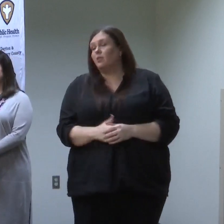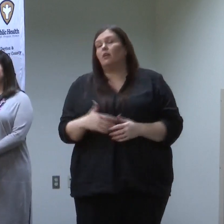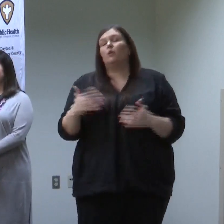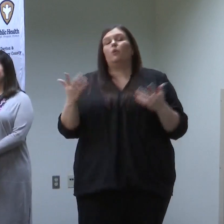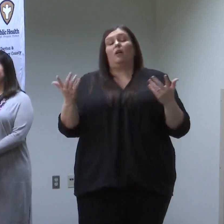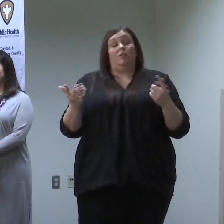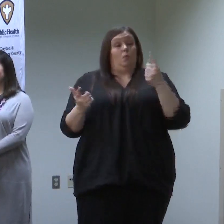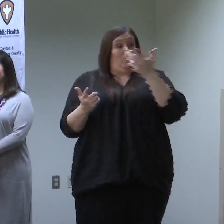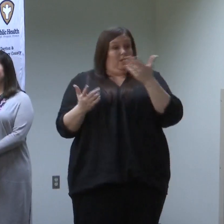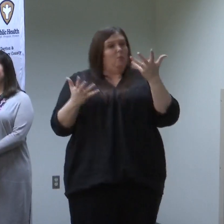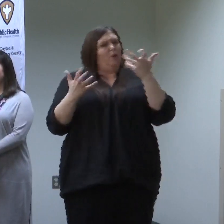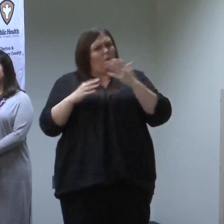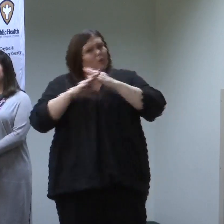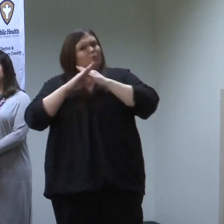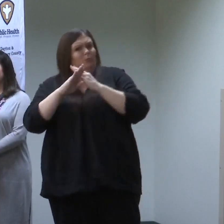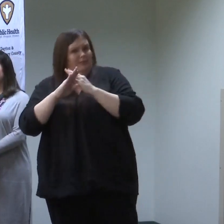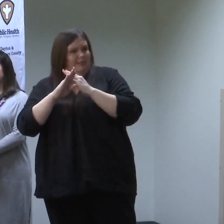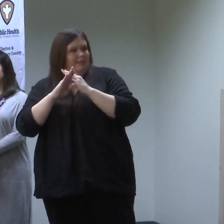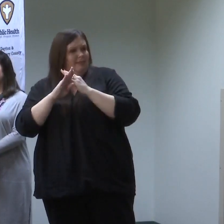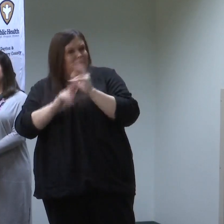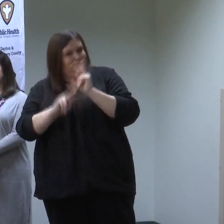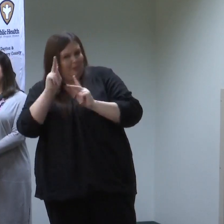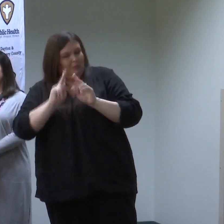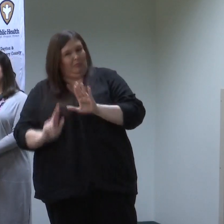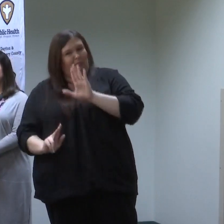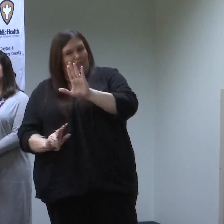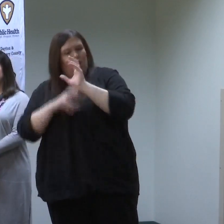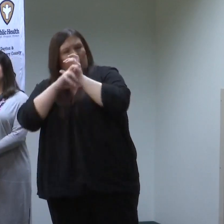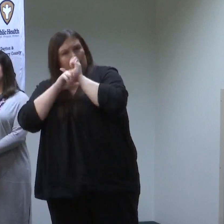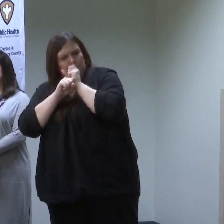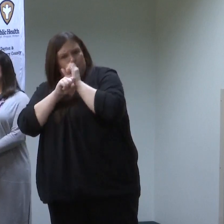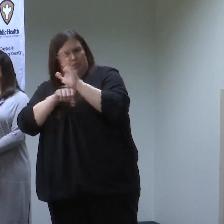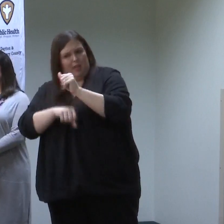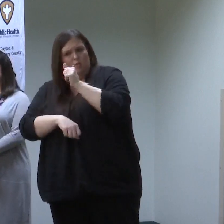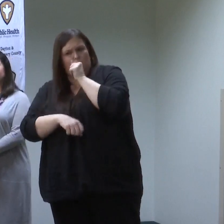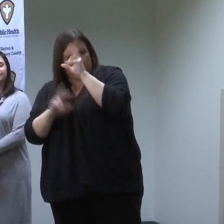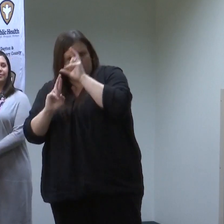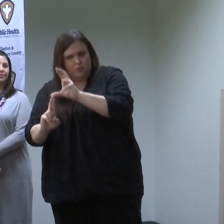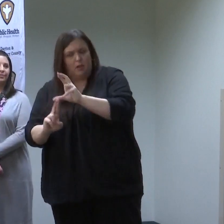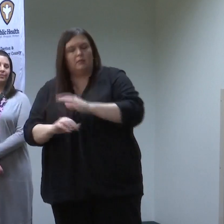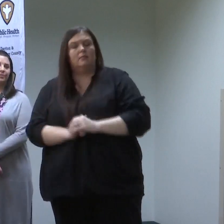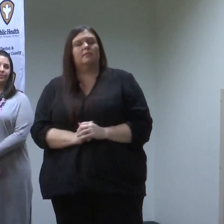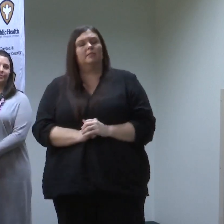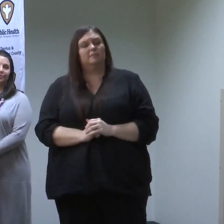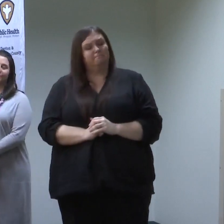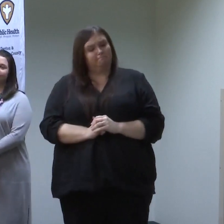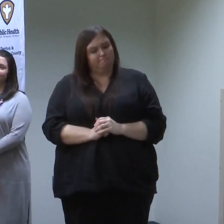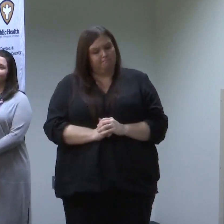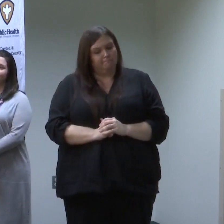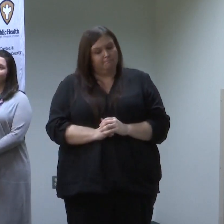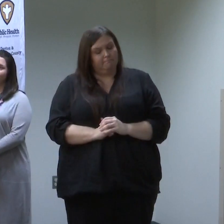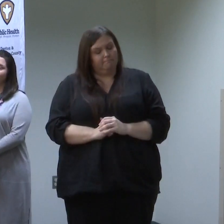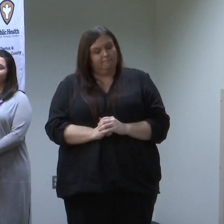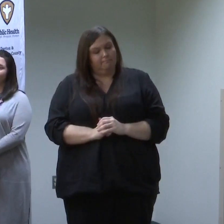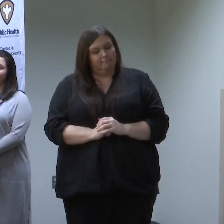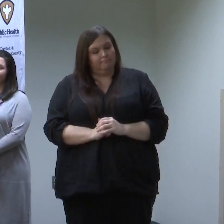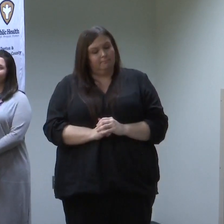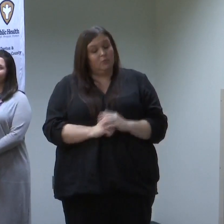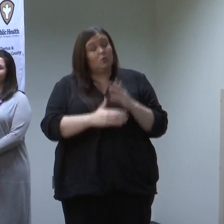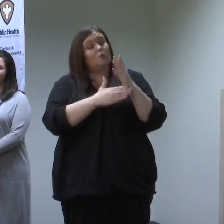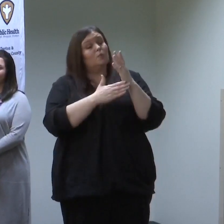One of the things is we want to protect people's privacy and confidentiality. And there's, with a certain amount of information,